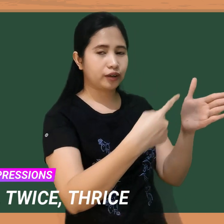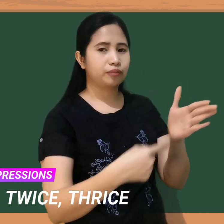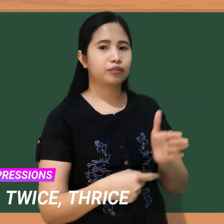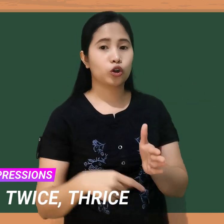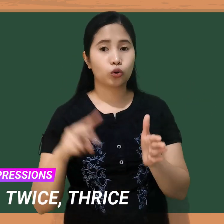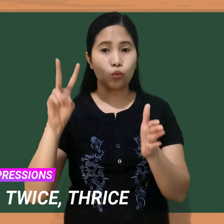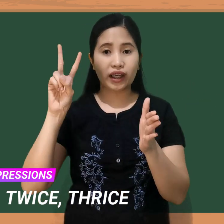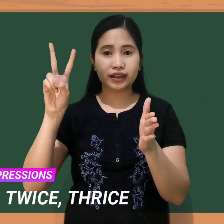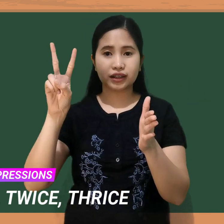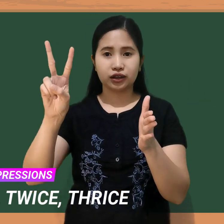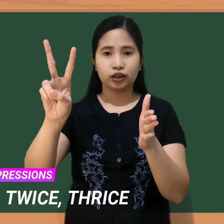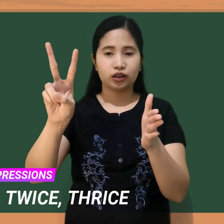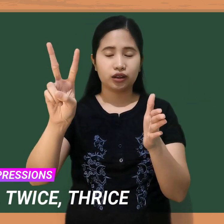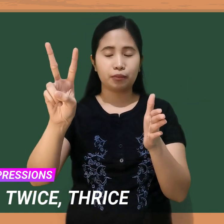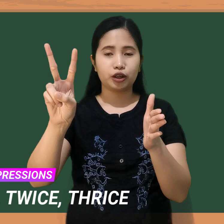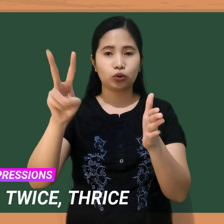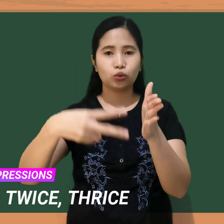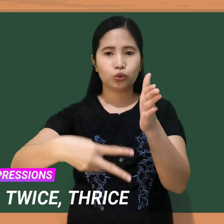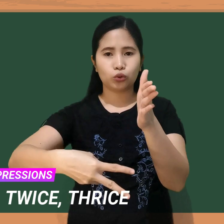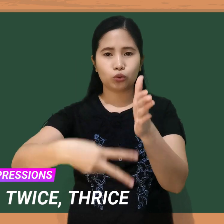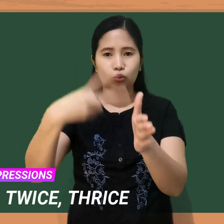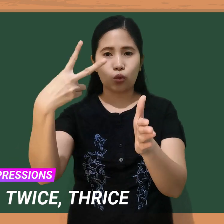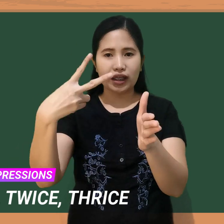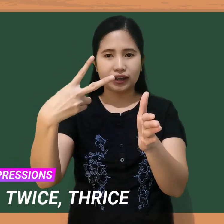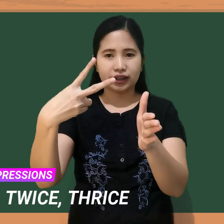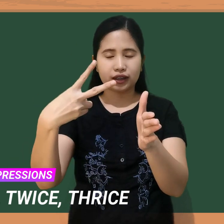Once. Twice. Number 2, twice.